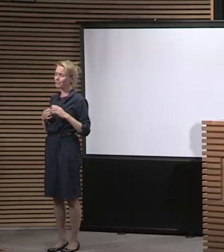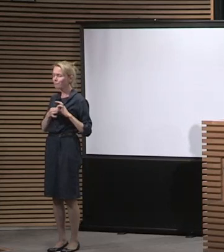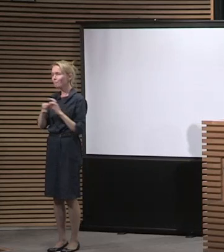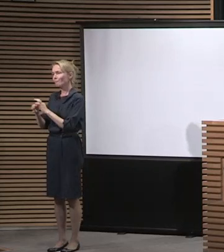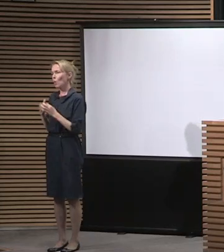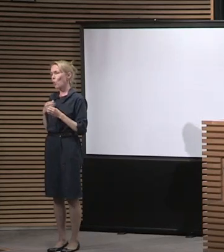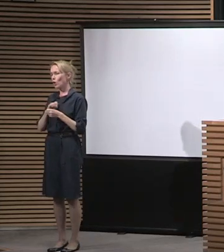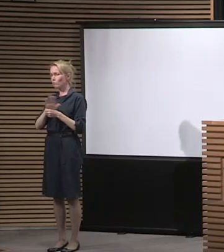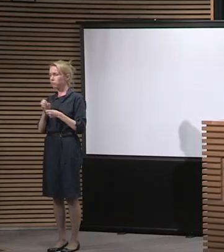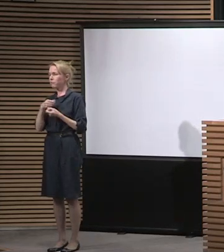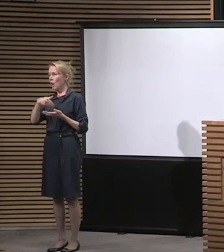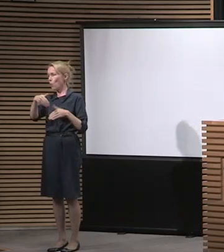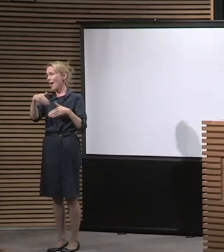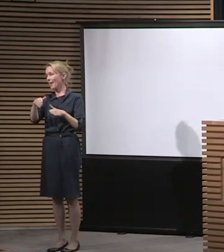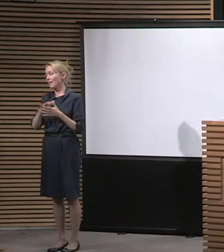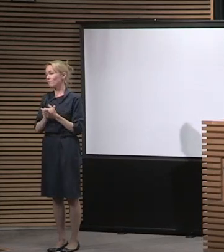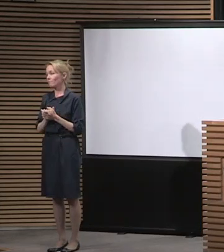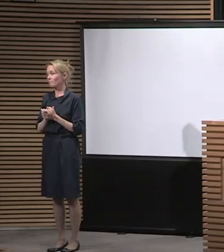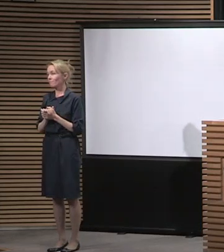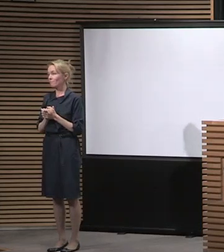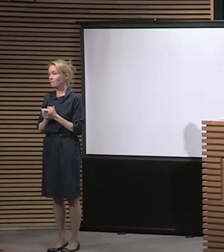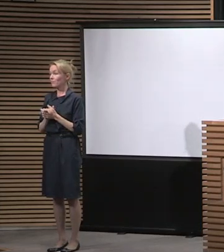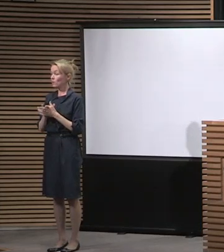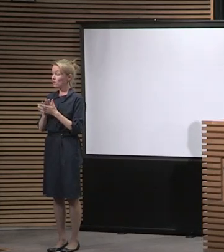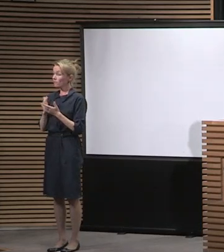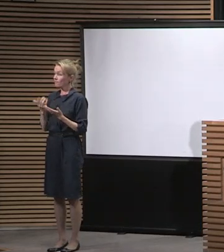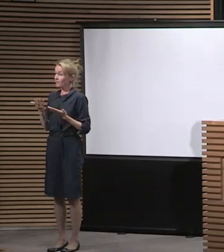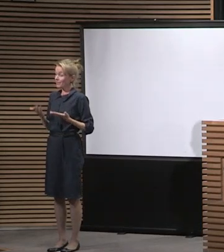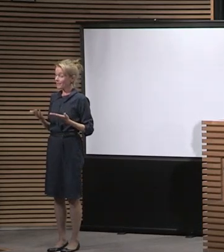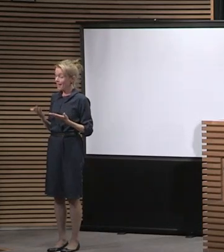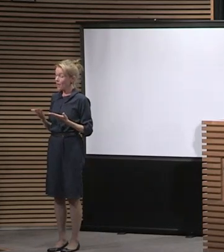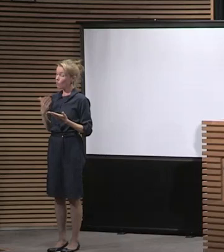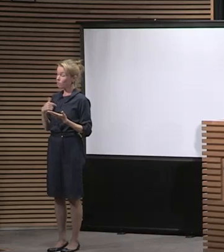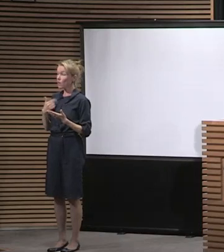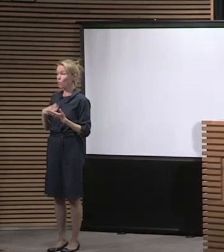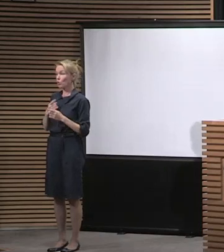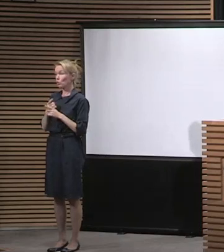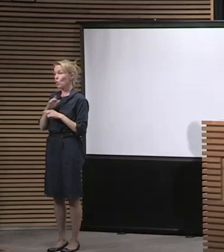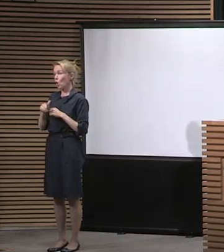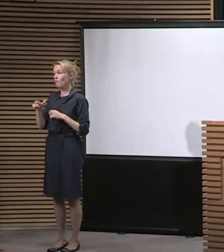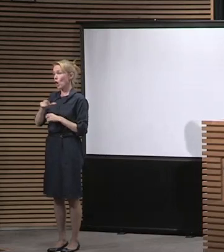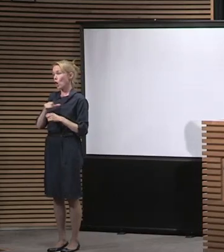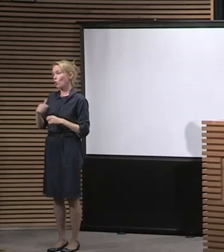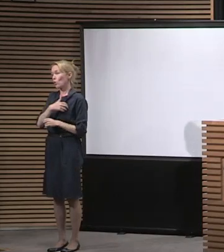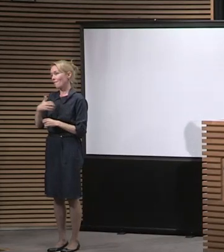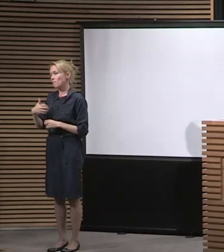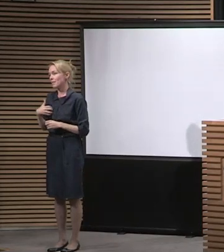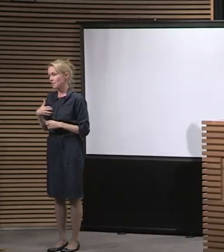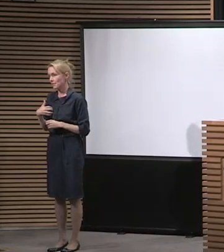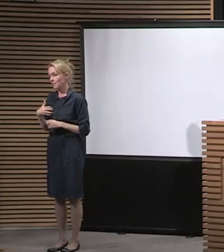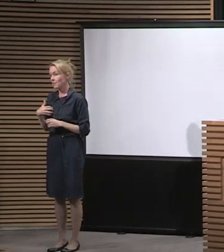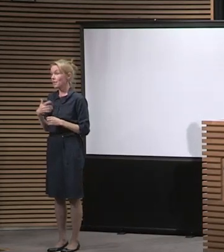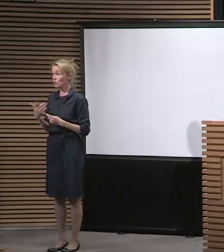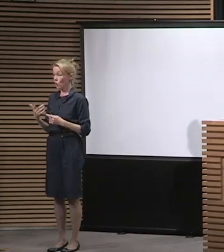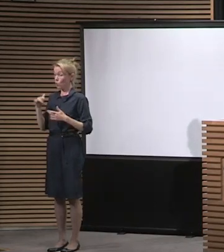you're supported by agencies and services in your local community, I want to outline how we're working with our local government